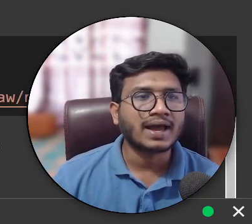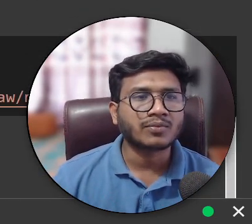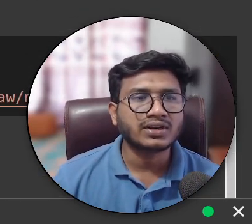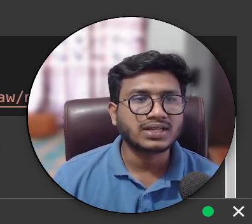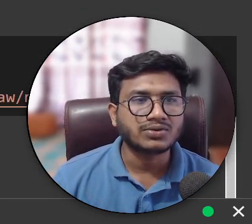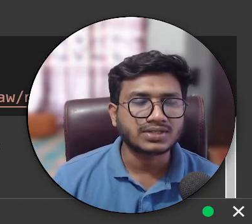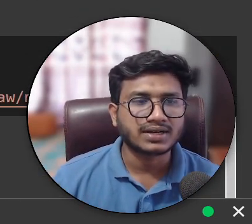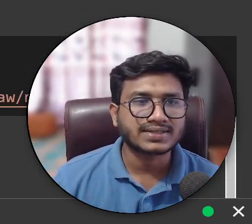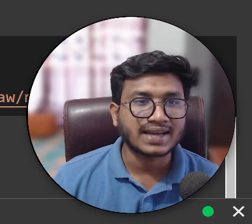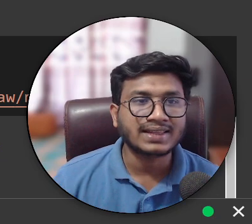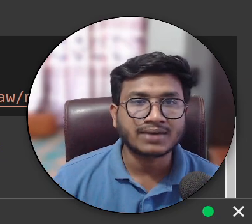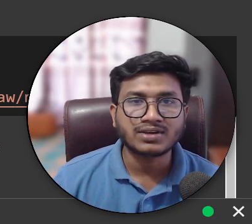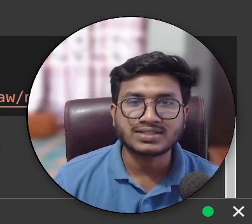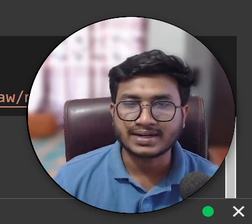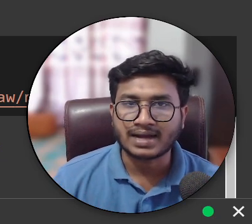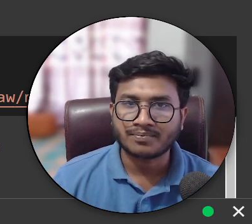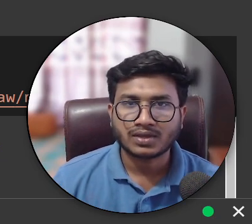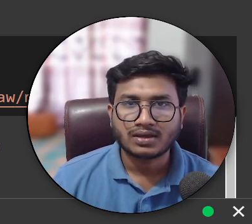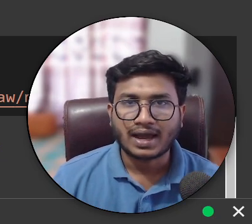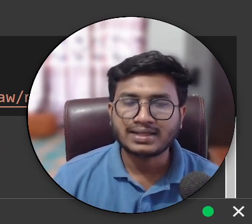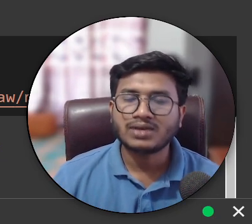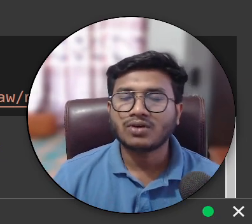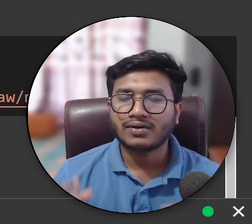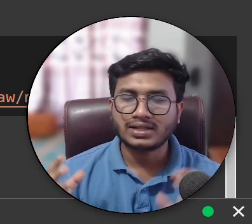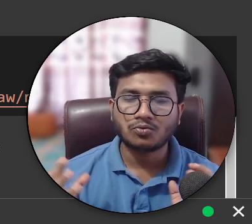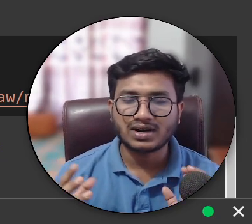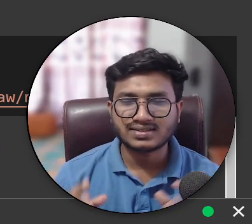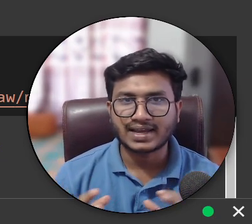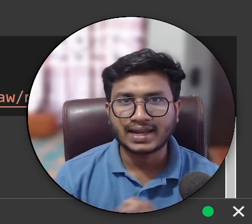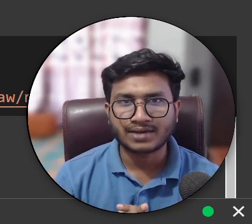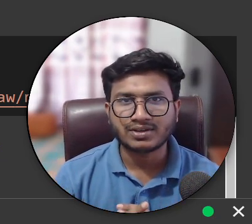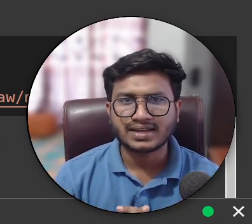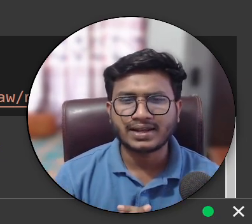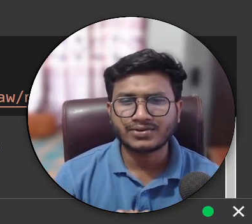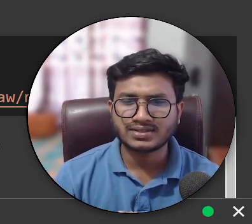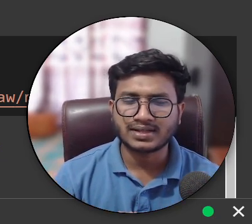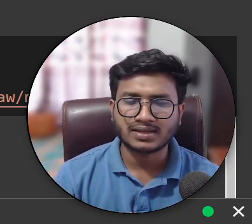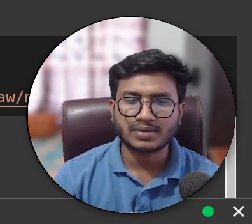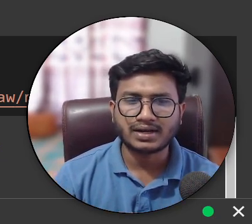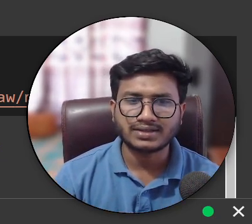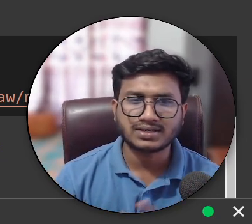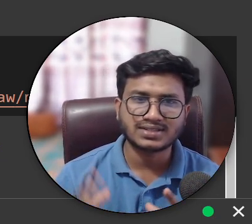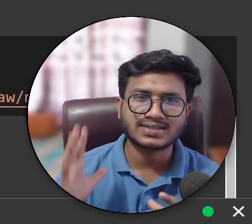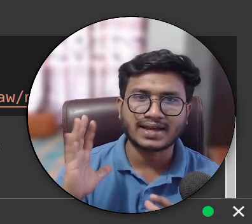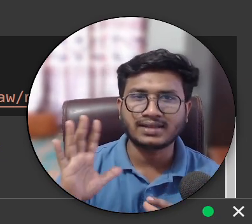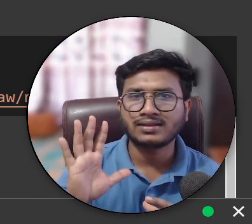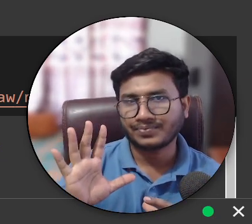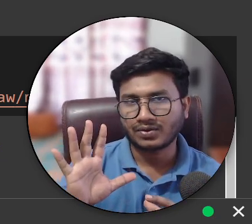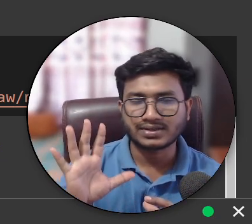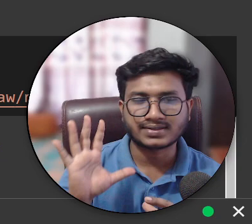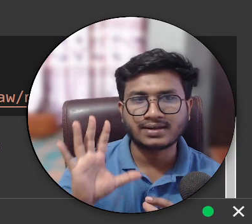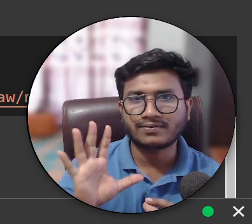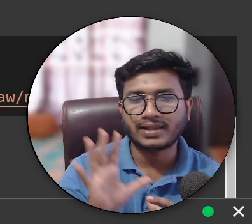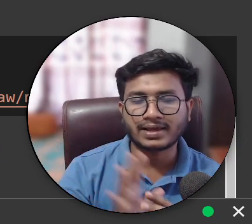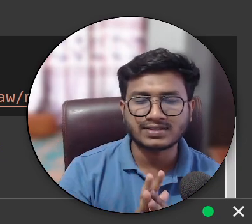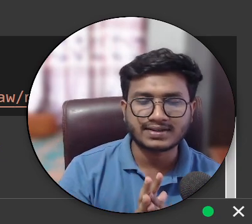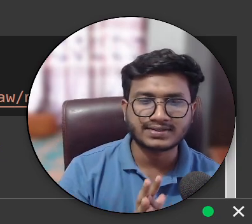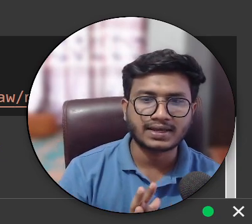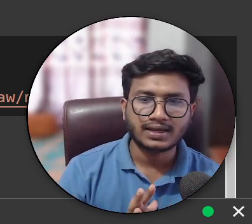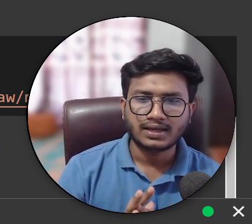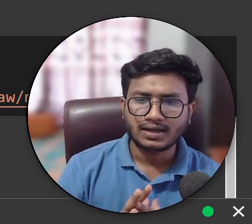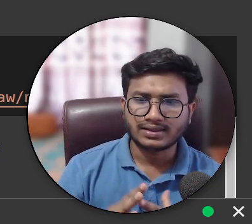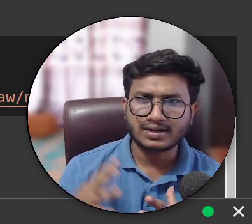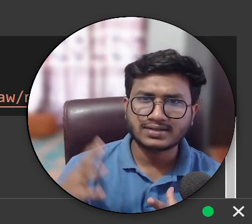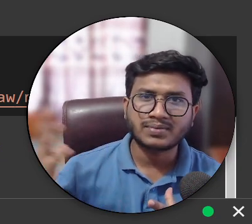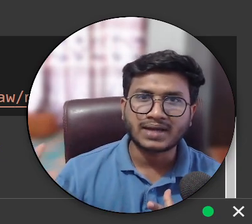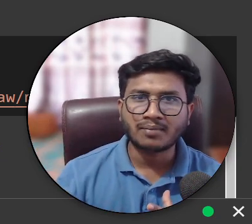wise, actually I'm going to use here sign language data. I think you already know what is sign language. Sign language is nothing but it's just a sign. Okay, sign of a language. Let's